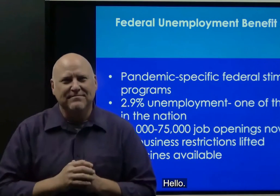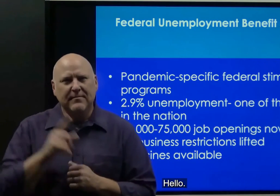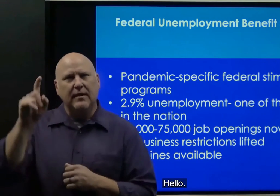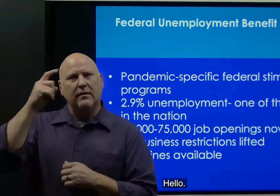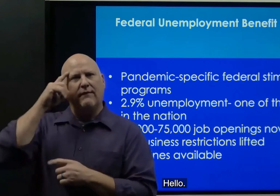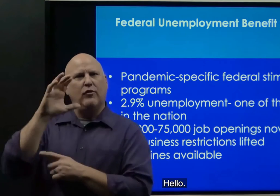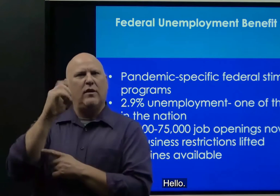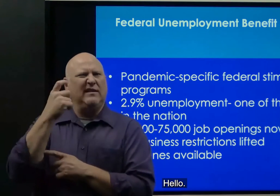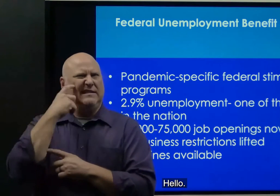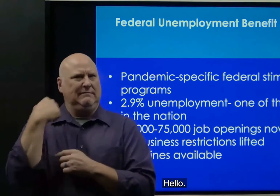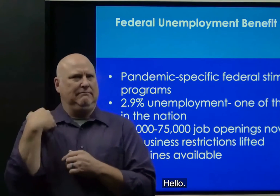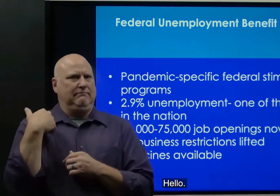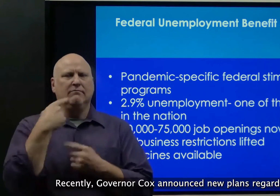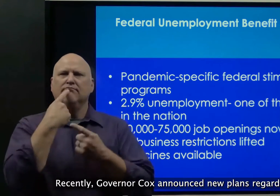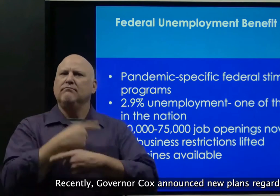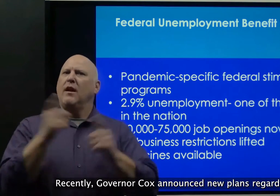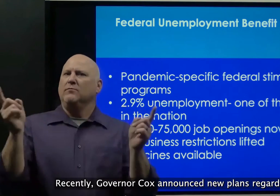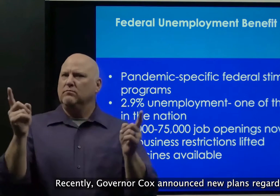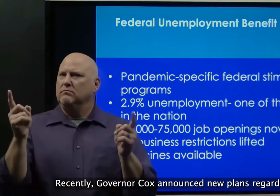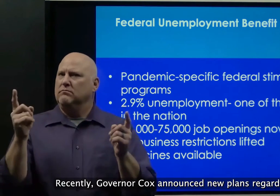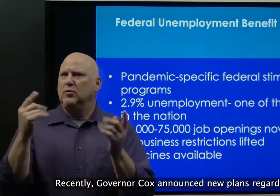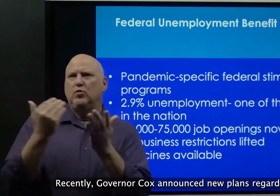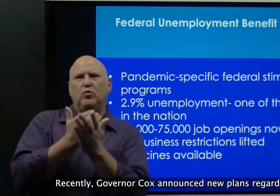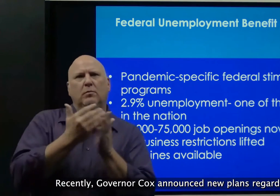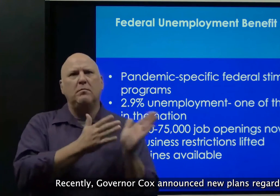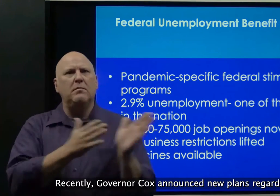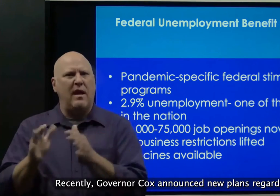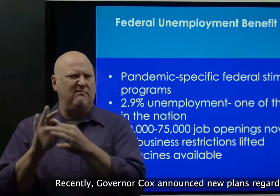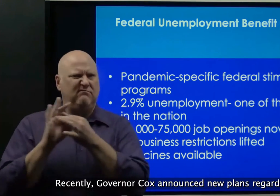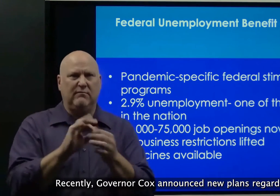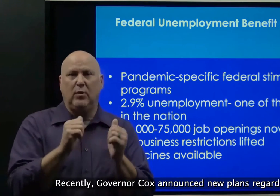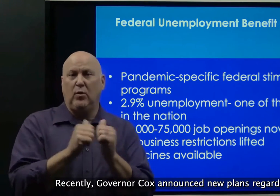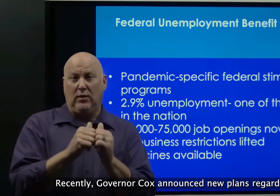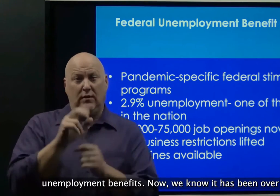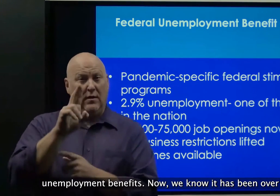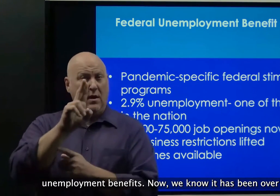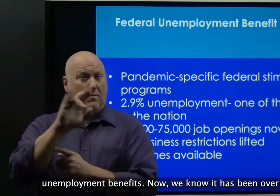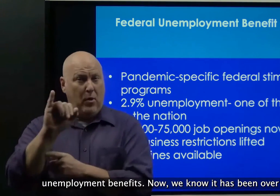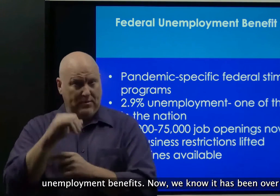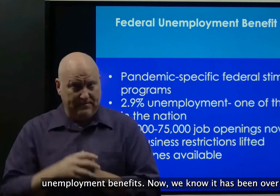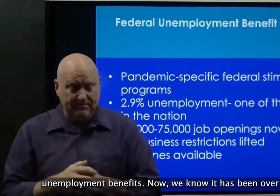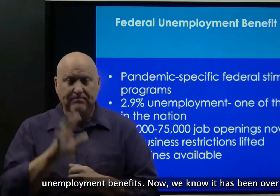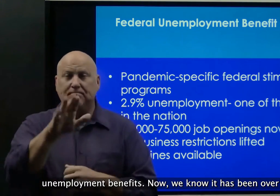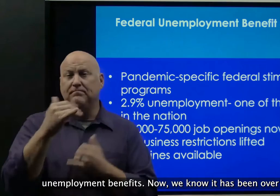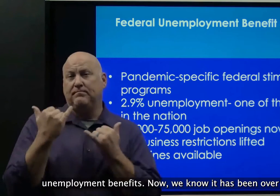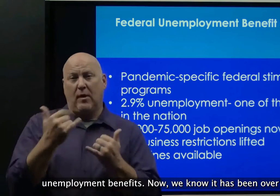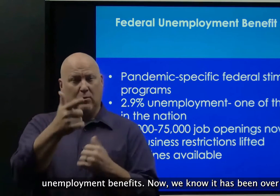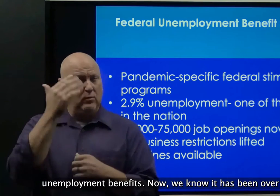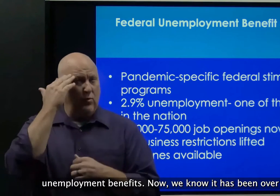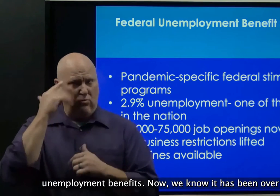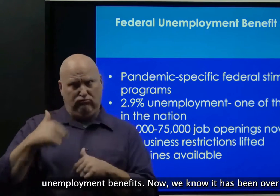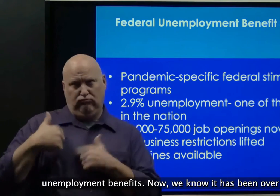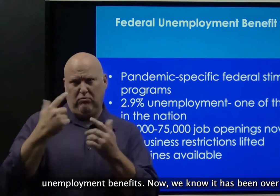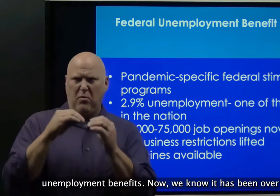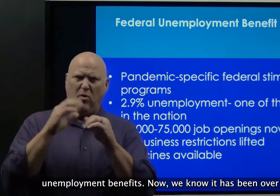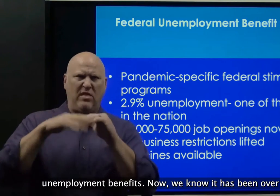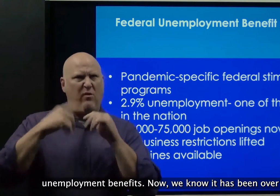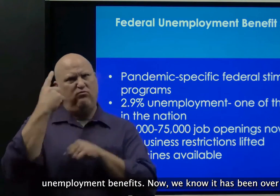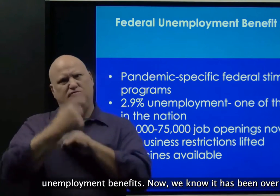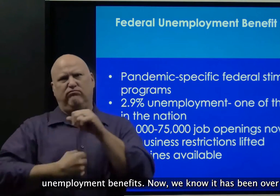Hello. Recently, Governor Cox announced new plans regarding unemployment benefits. Now, we know it has been